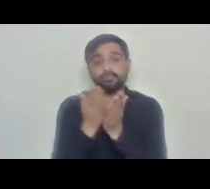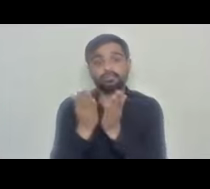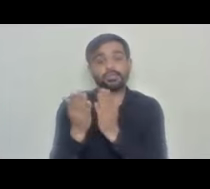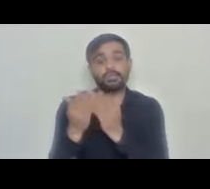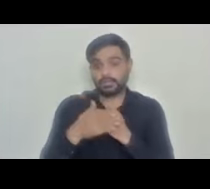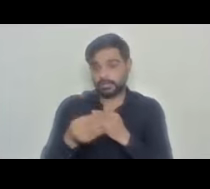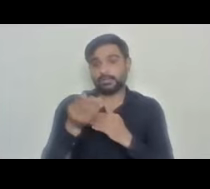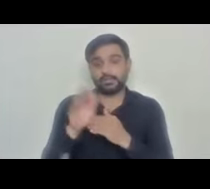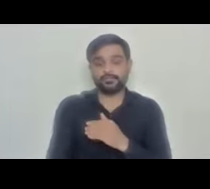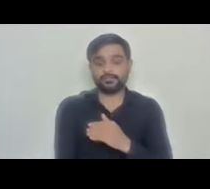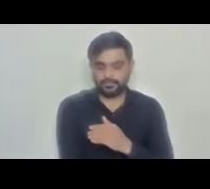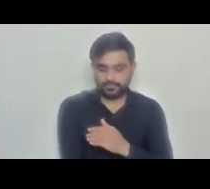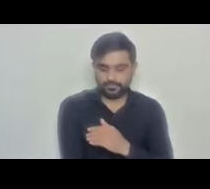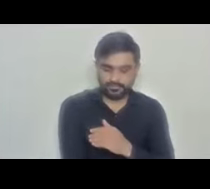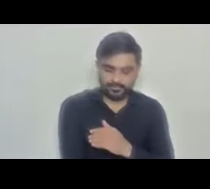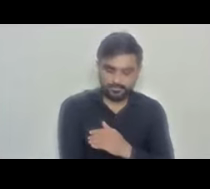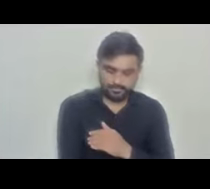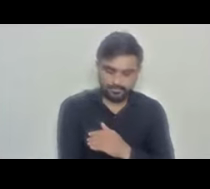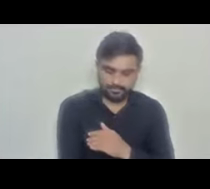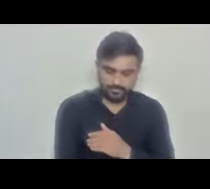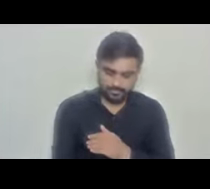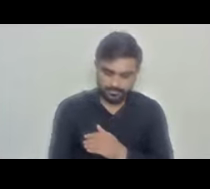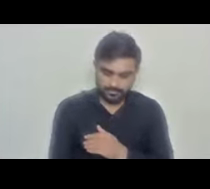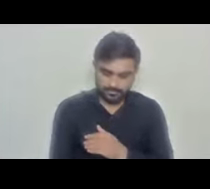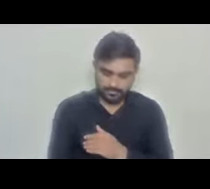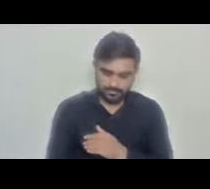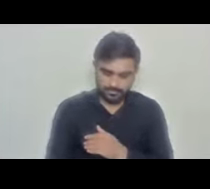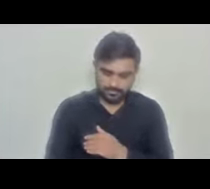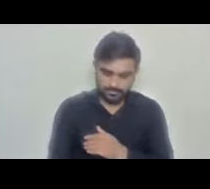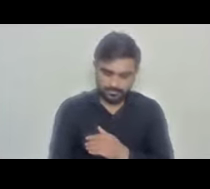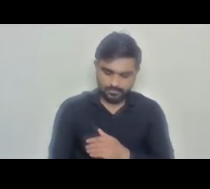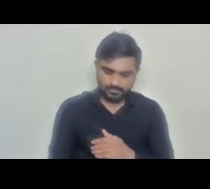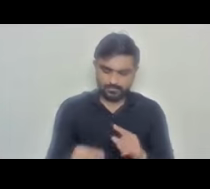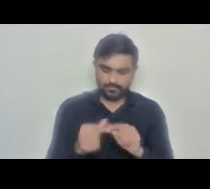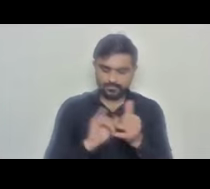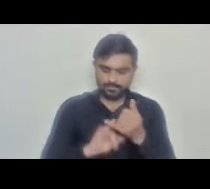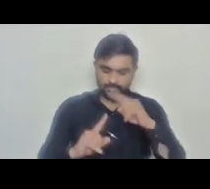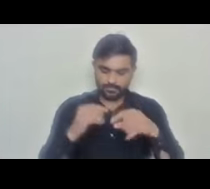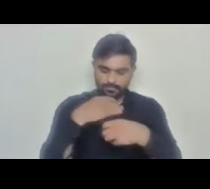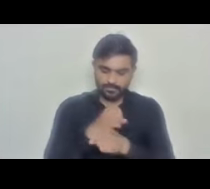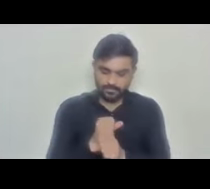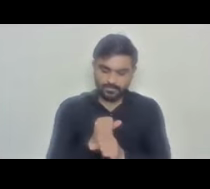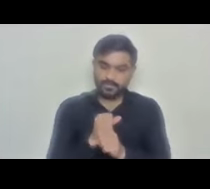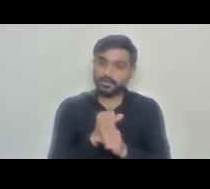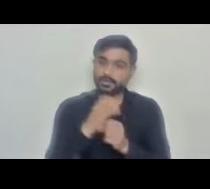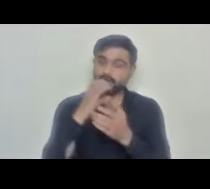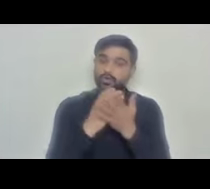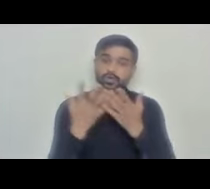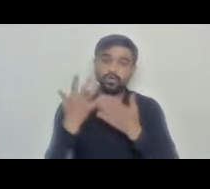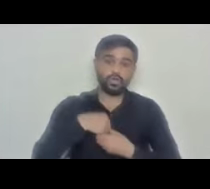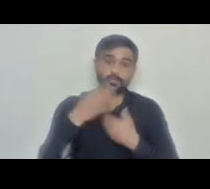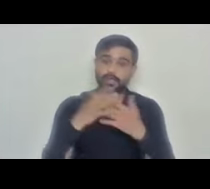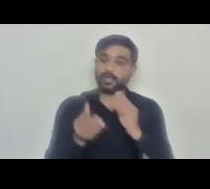now. Videography, filmography, art, poster making, all of this is being adopted more and